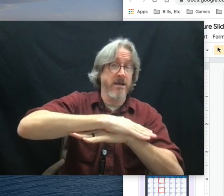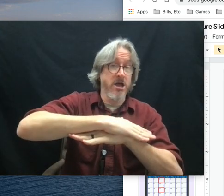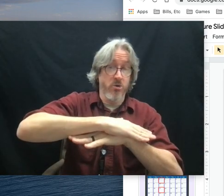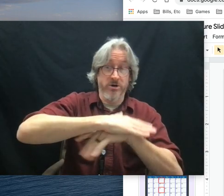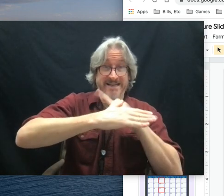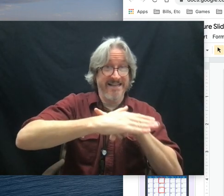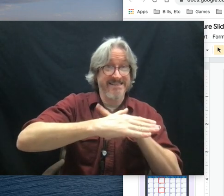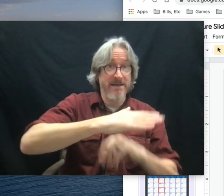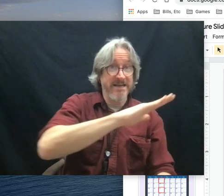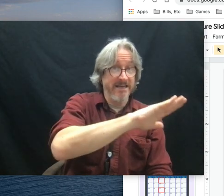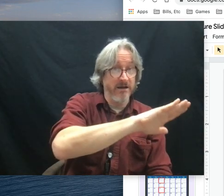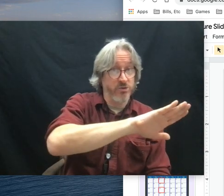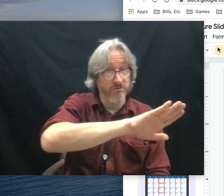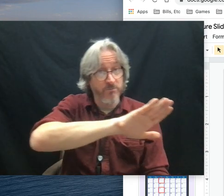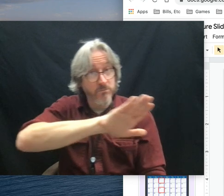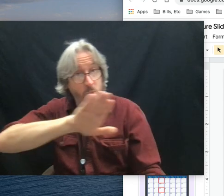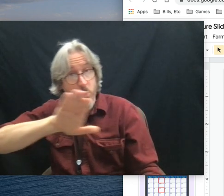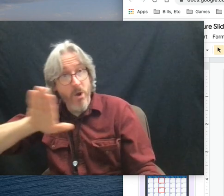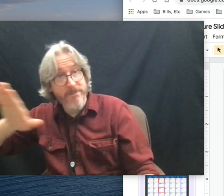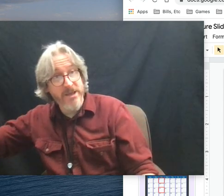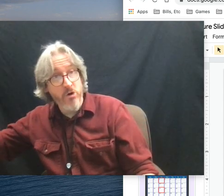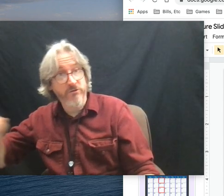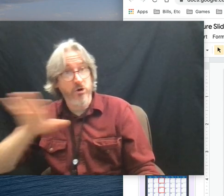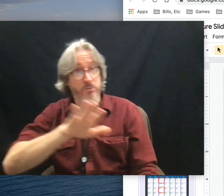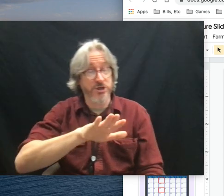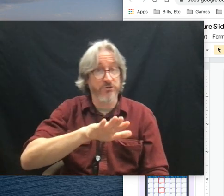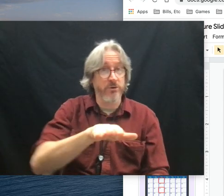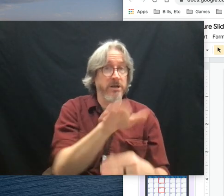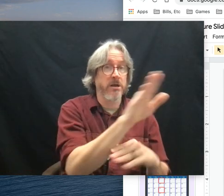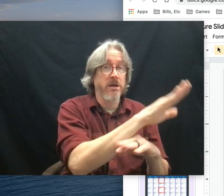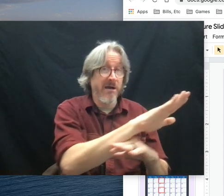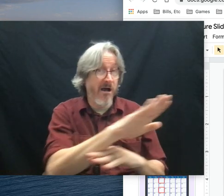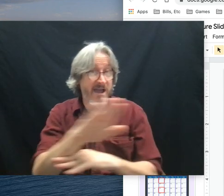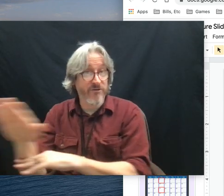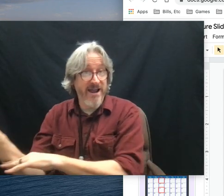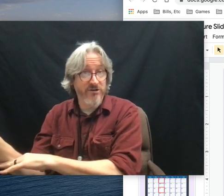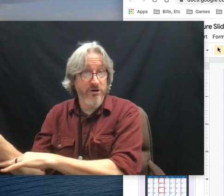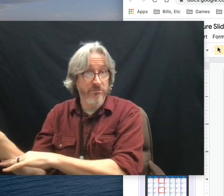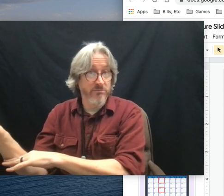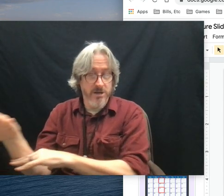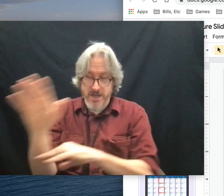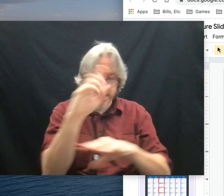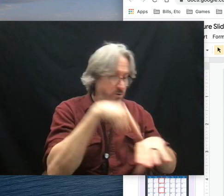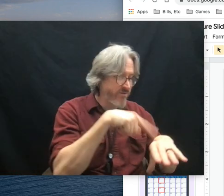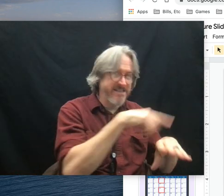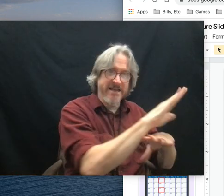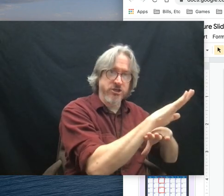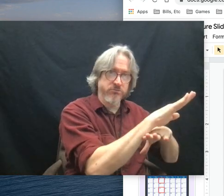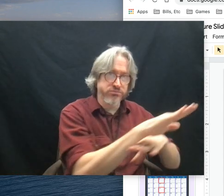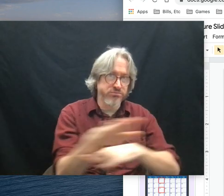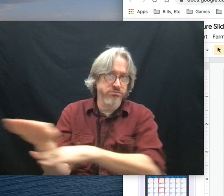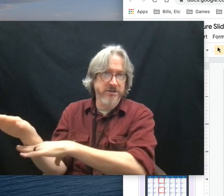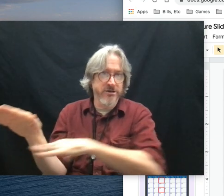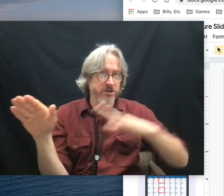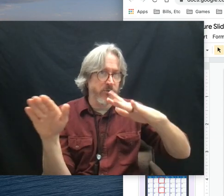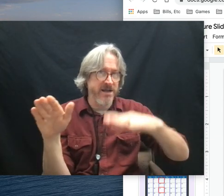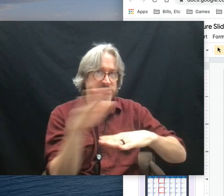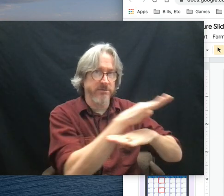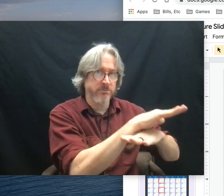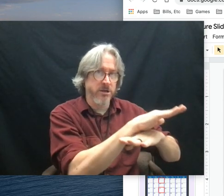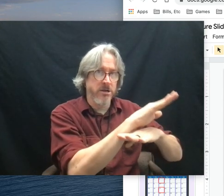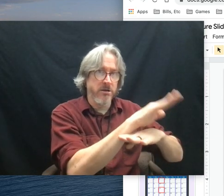day. We're going to take that same idea of sort of wiping over or pushing through it every afternoon. And move this hand too. Here's